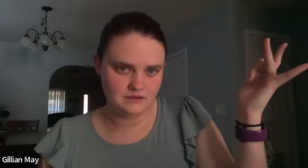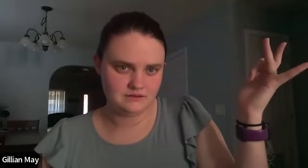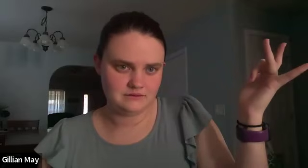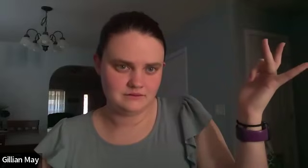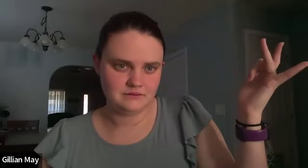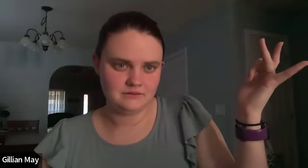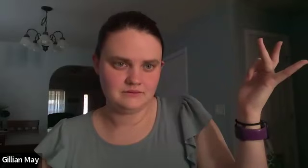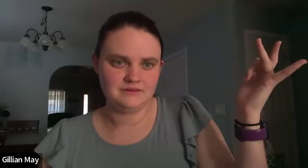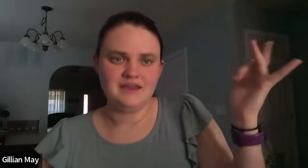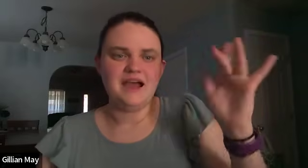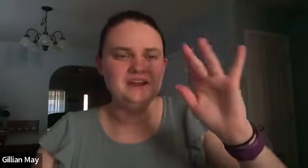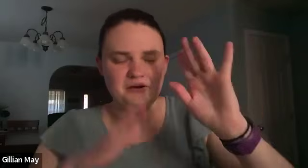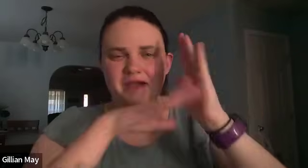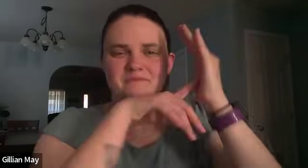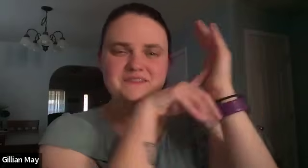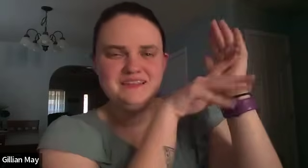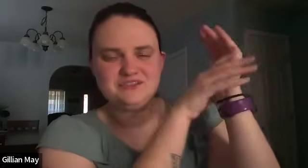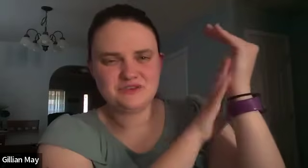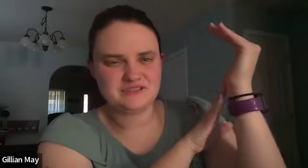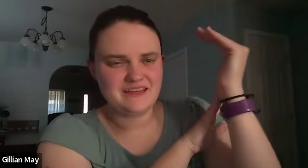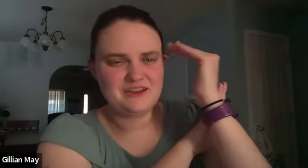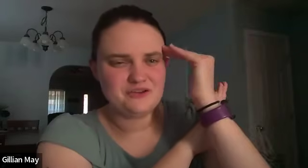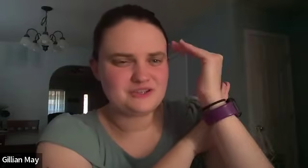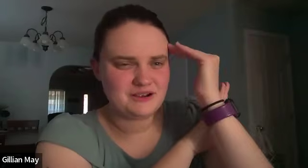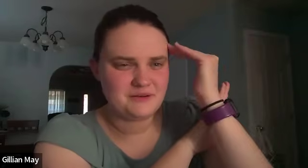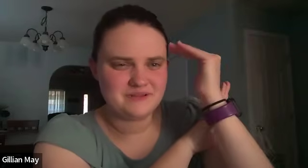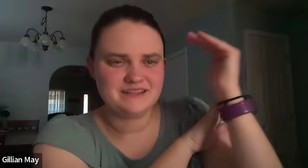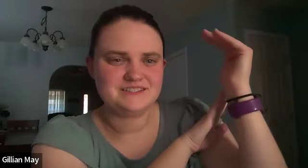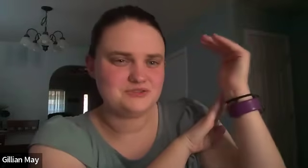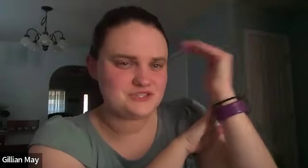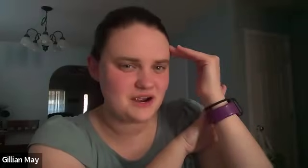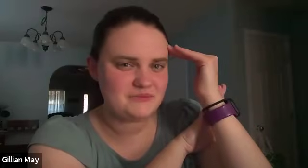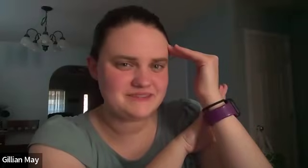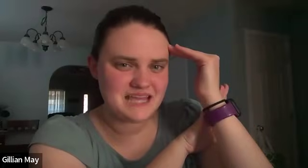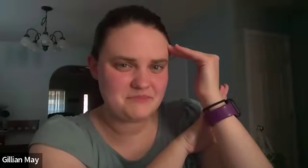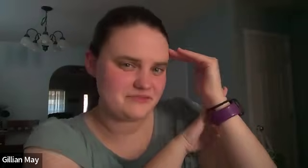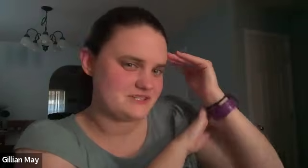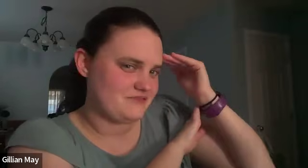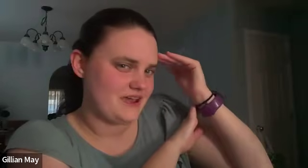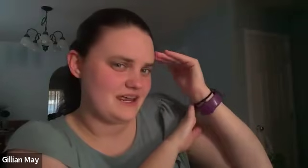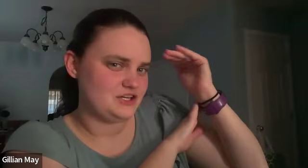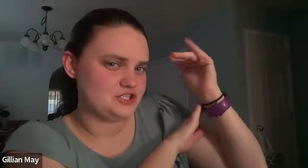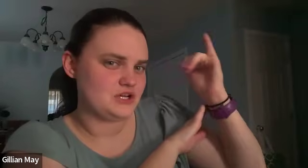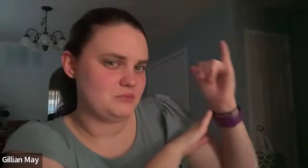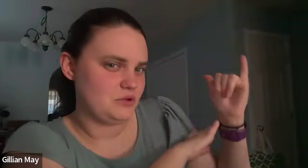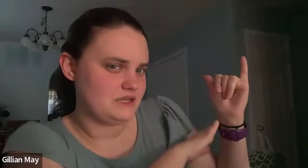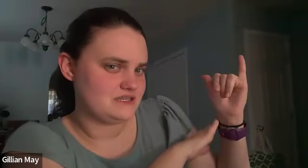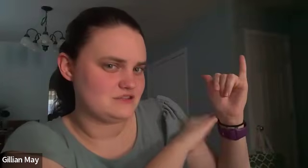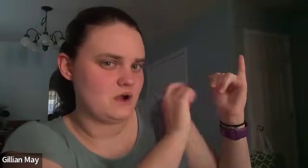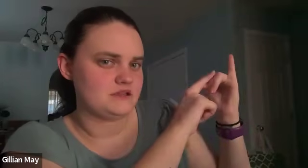Why? I know. Okay. Let's do those again. I know those are complicated. So you start with the tap of your side of your head and you're just going to pull it into this Y.